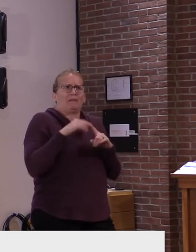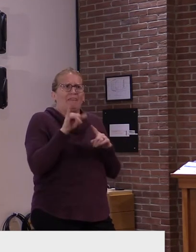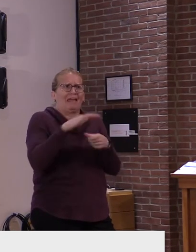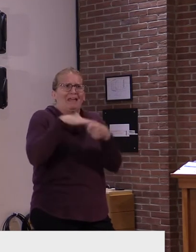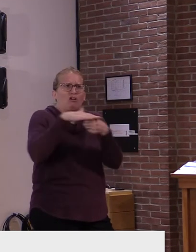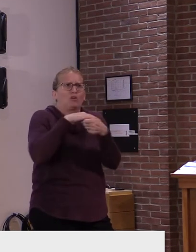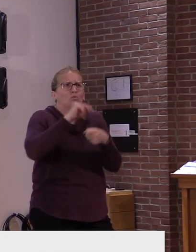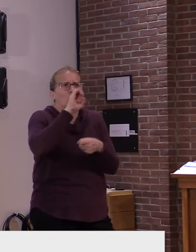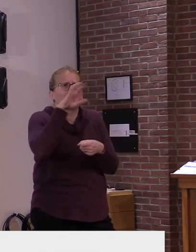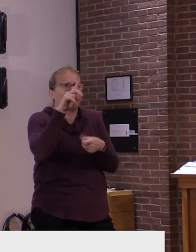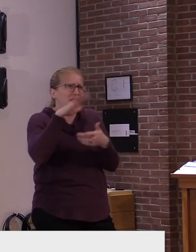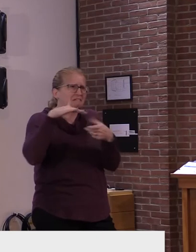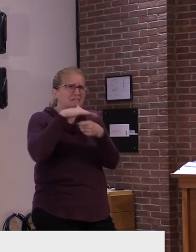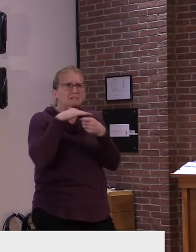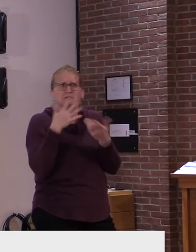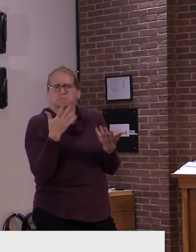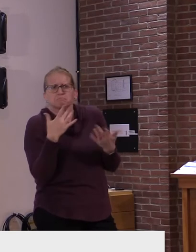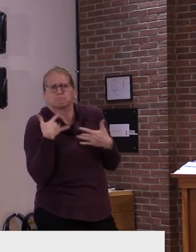area